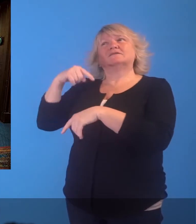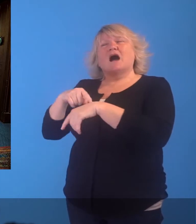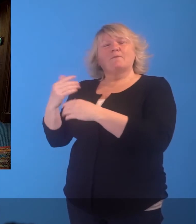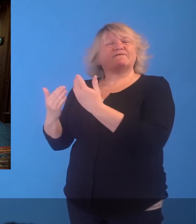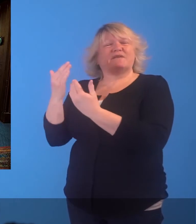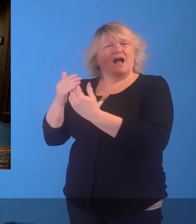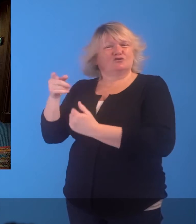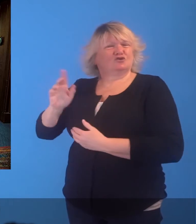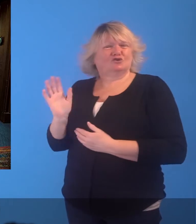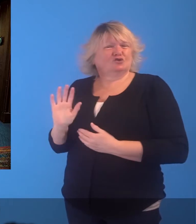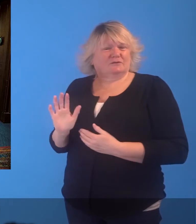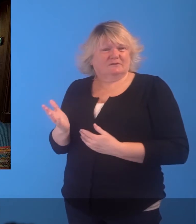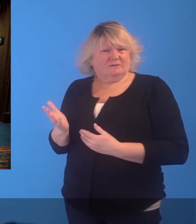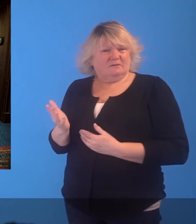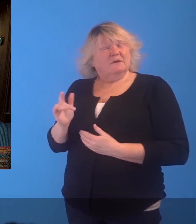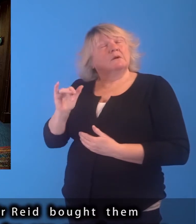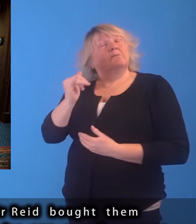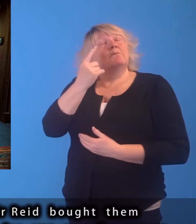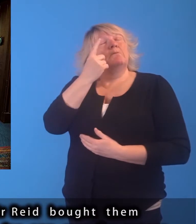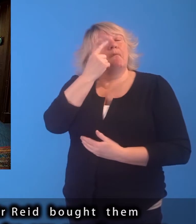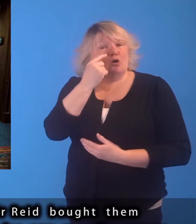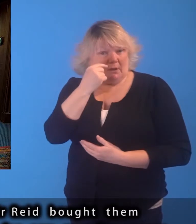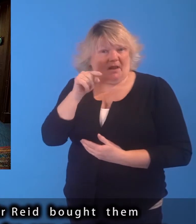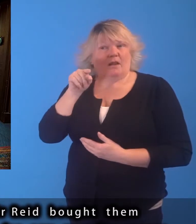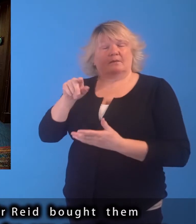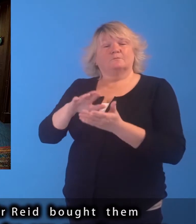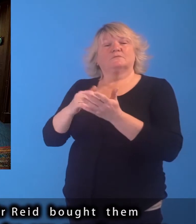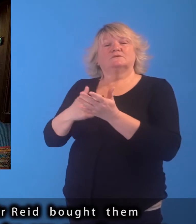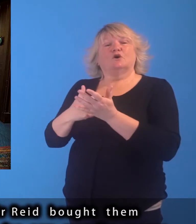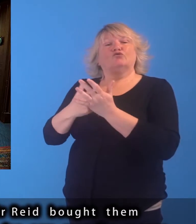wool to a cotton backing.